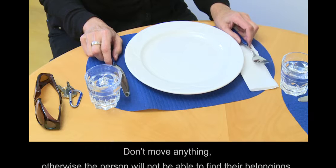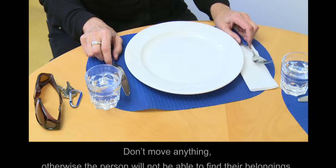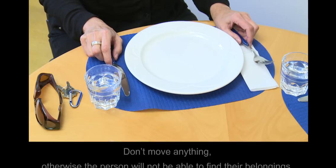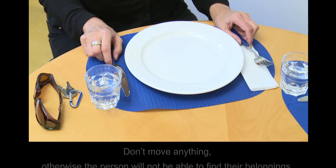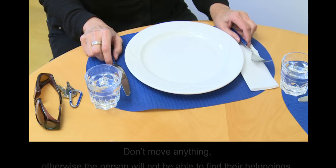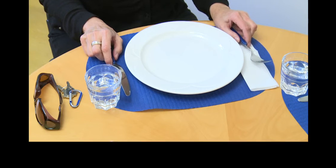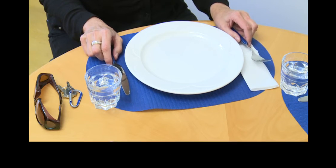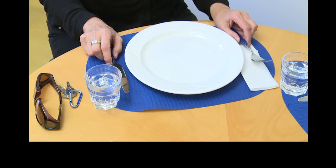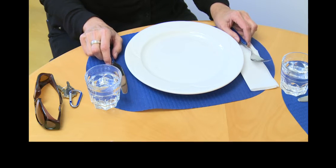do it themselves.